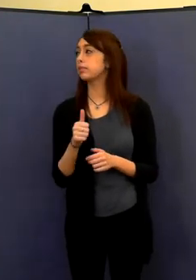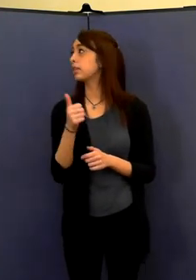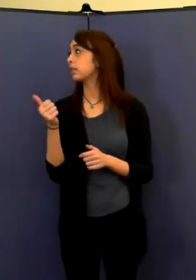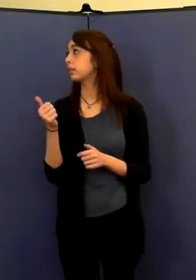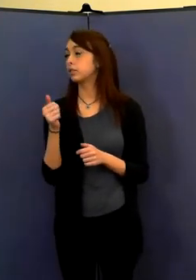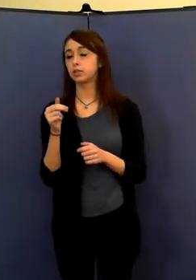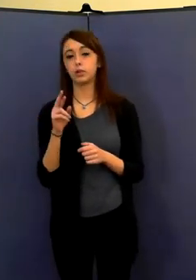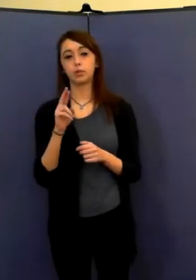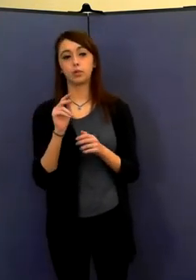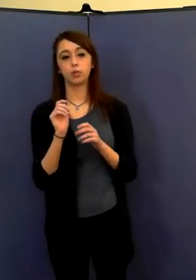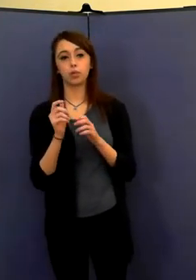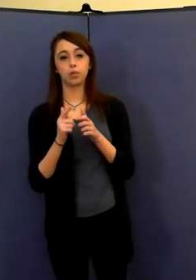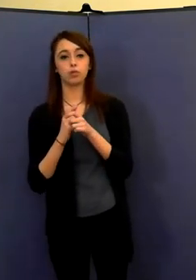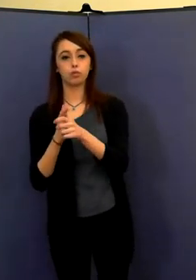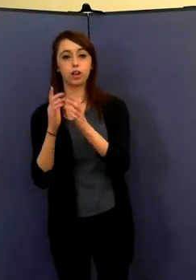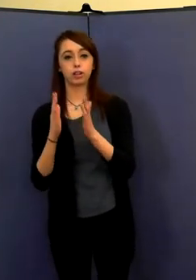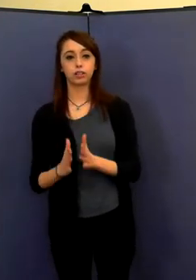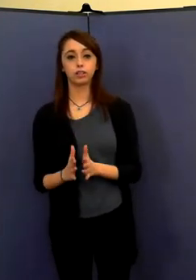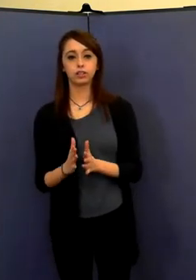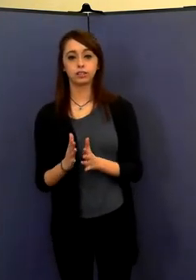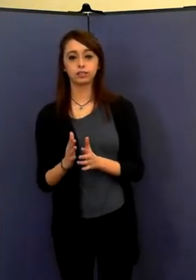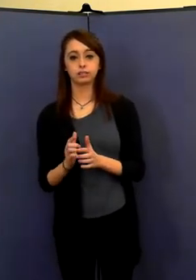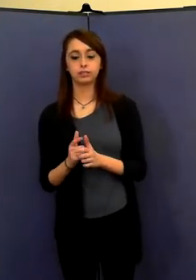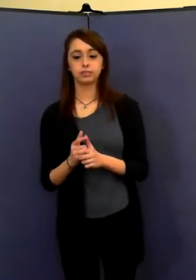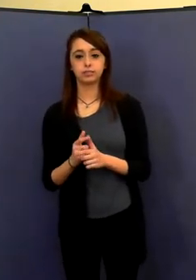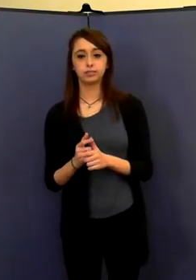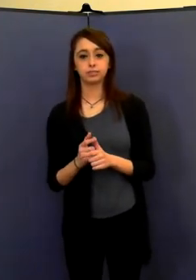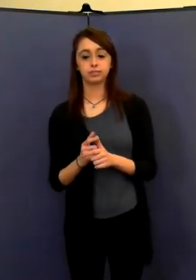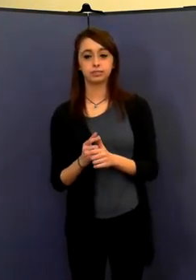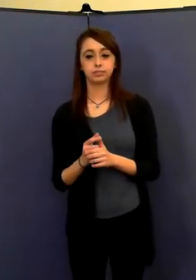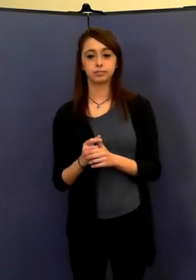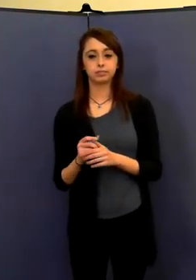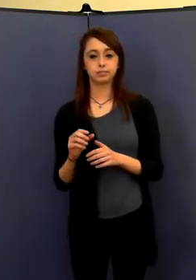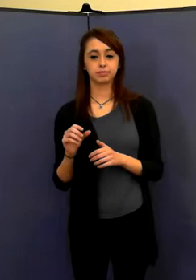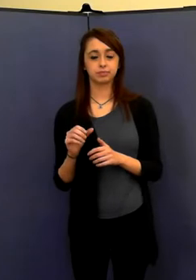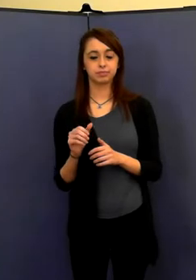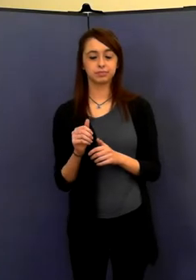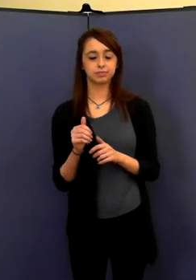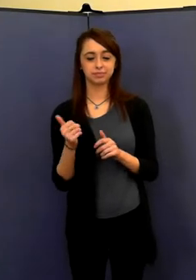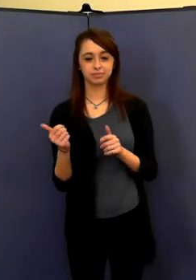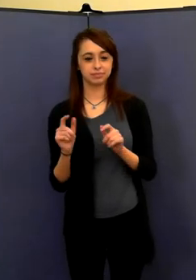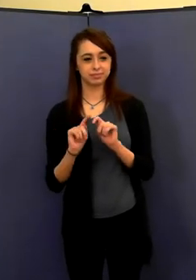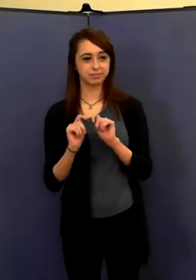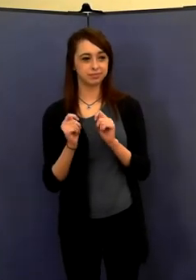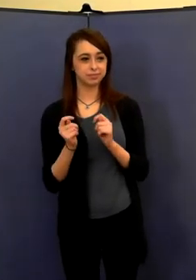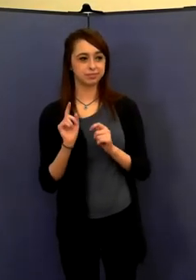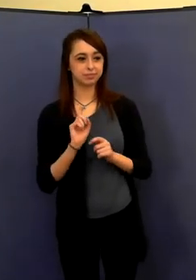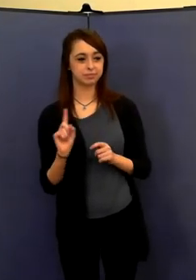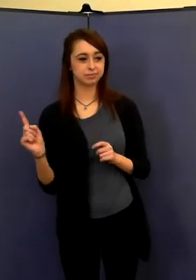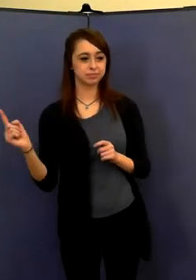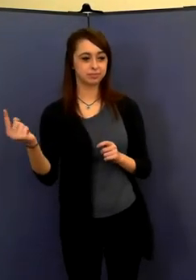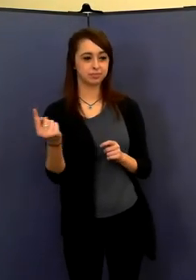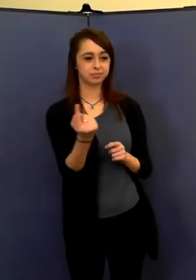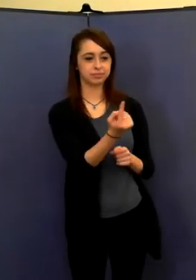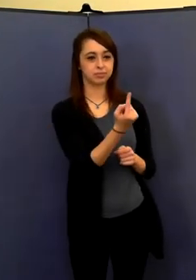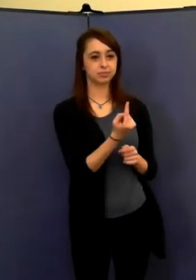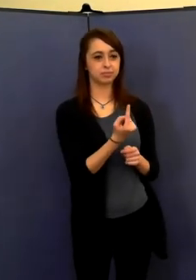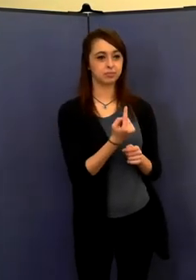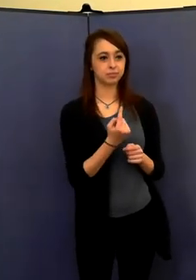bases gets thrown out. So the fielding team throws the ball to that base they're trying to advance to and is tagged before